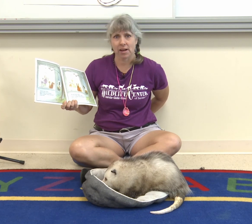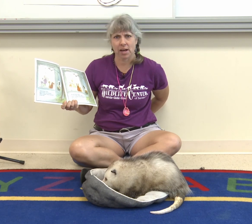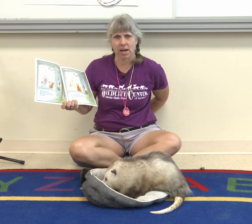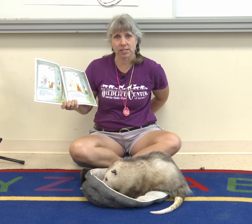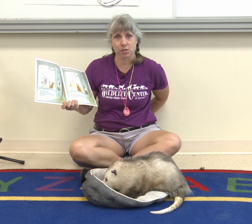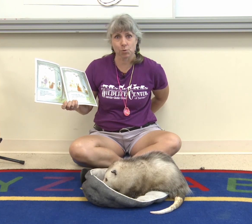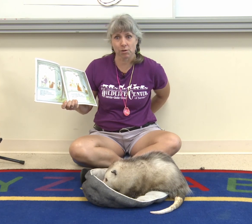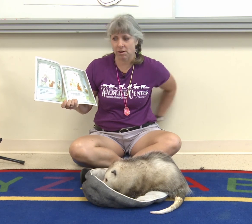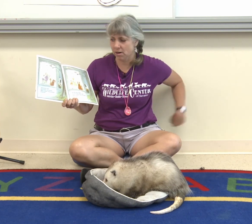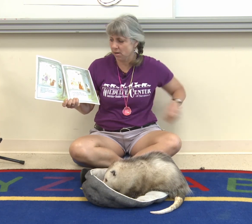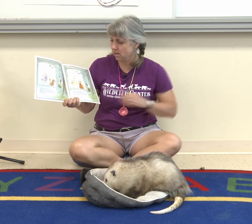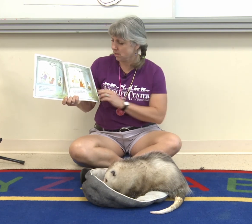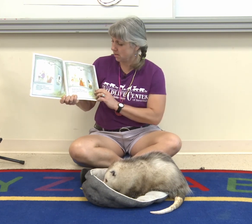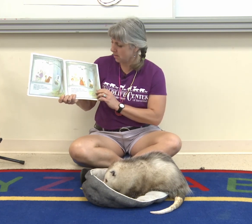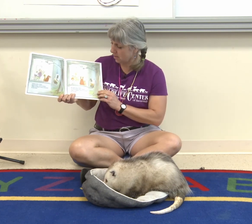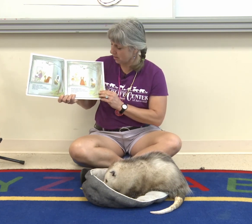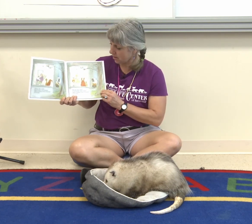at the door.